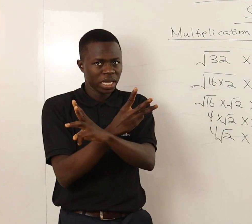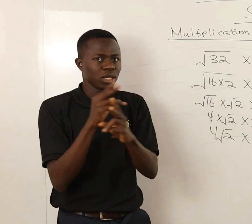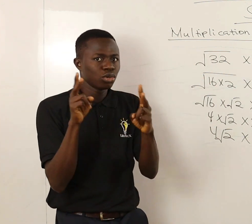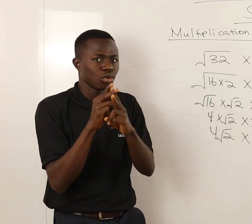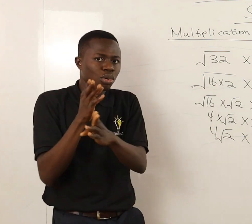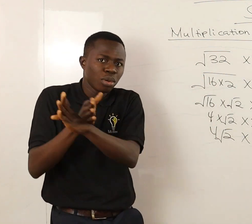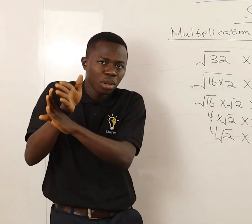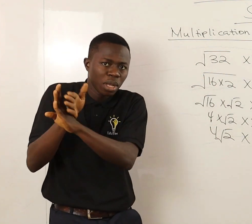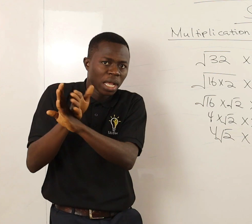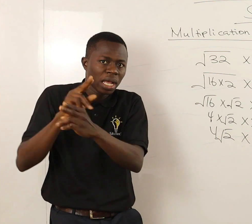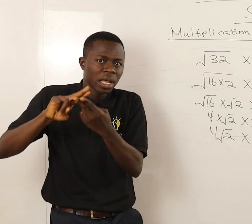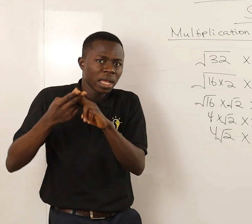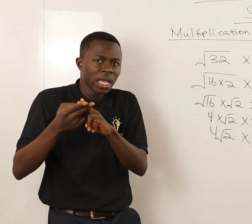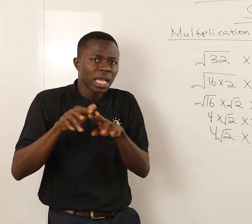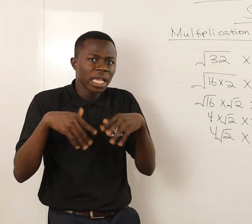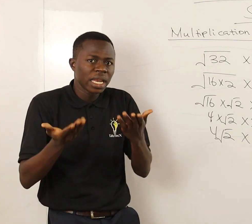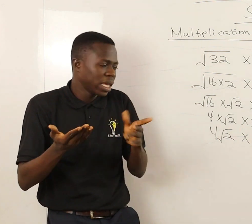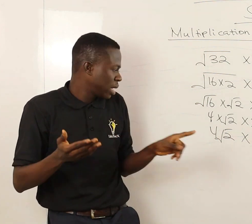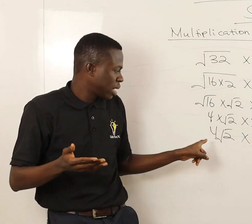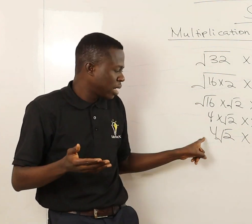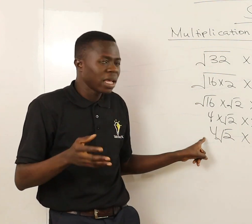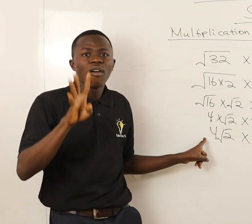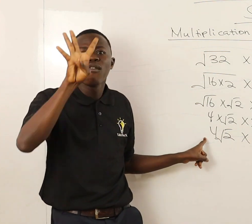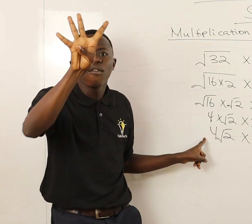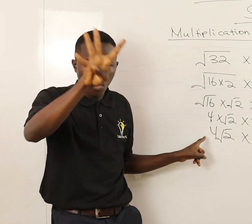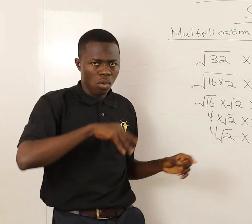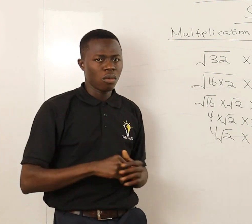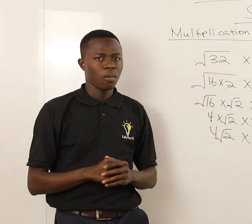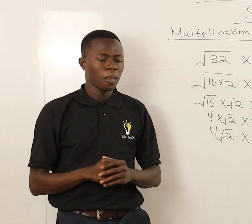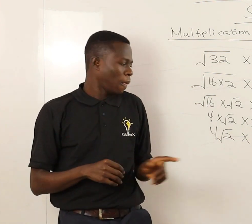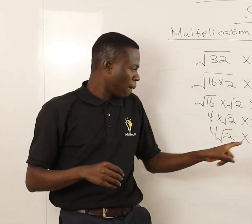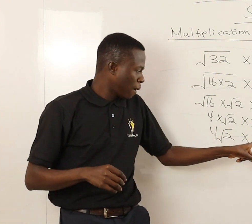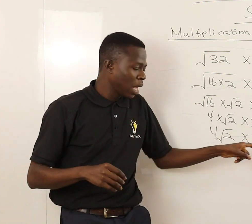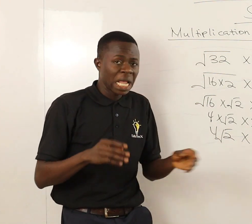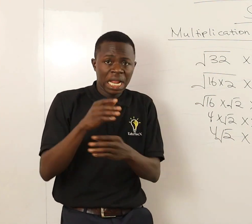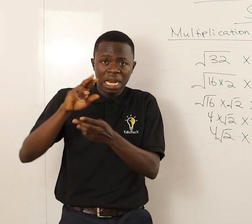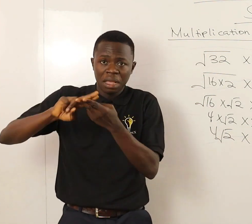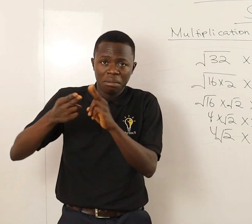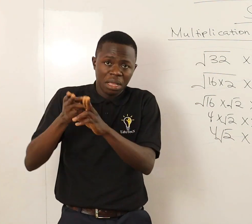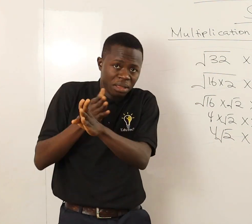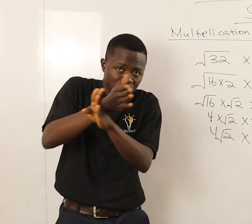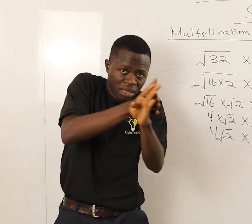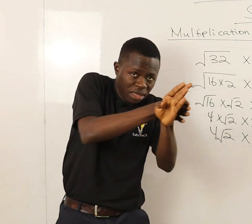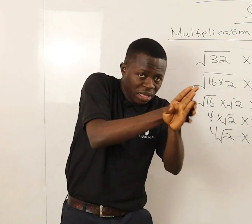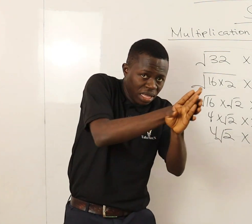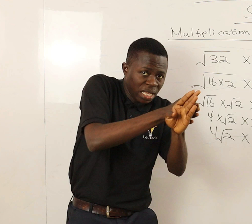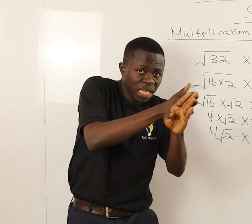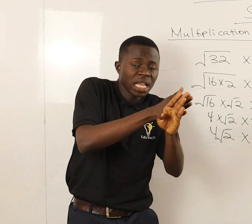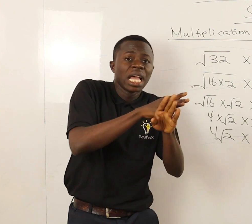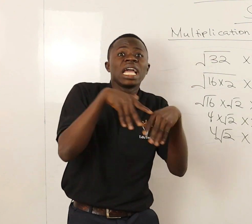and multiply them. So the numbers outside the square root sign are, yes, 4 and 3.